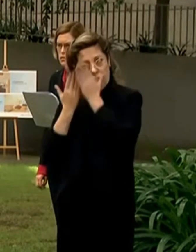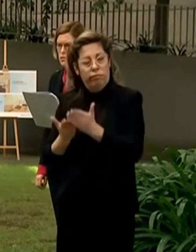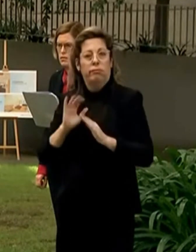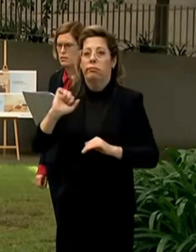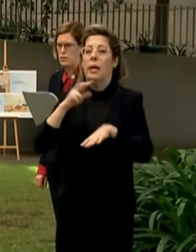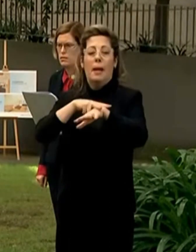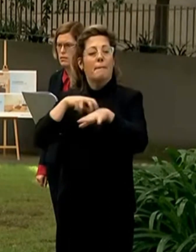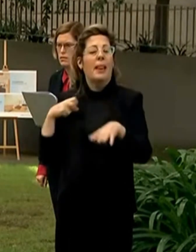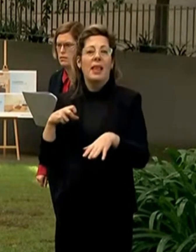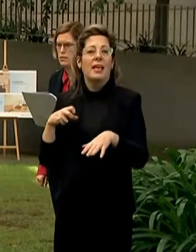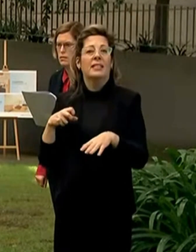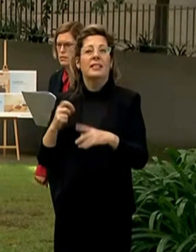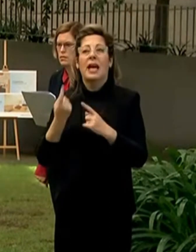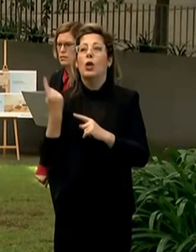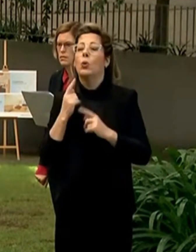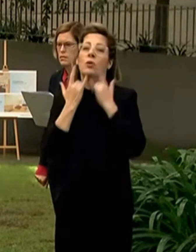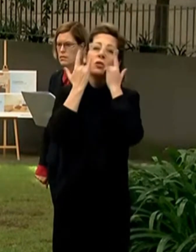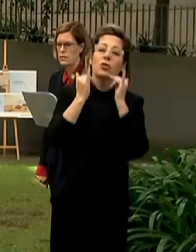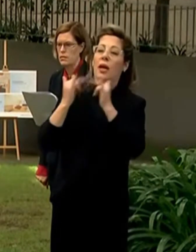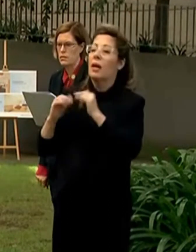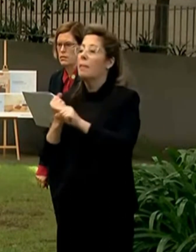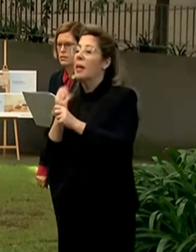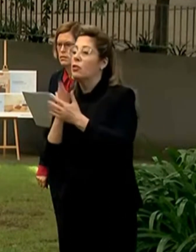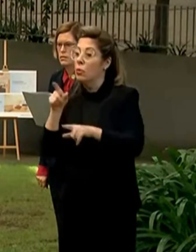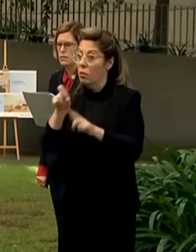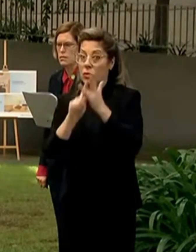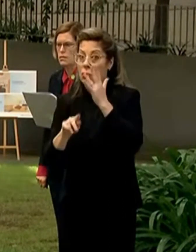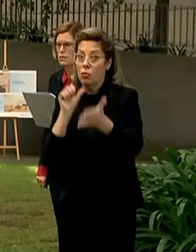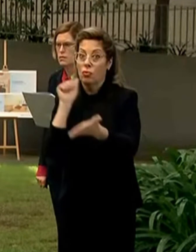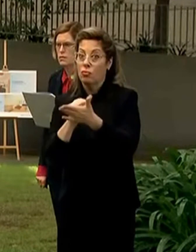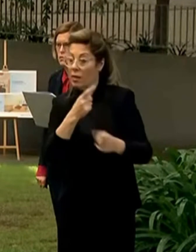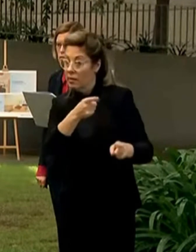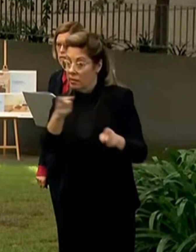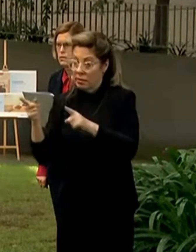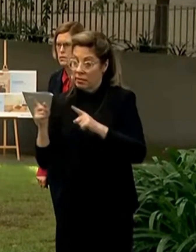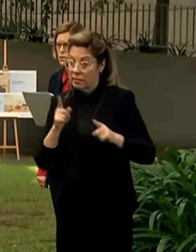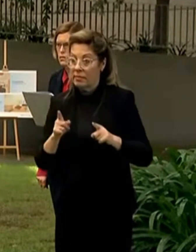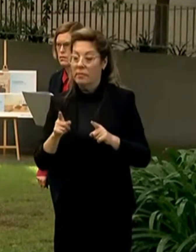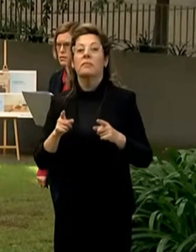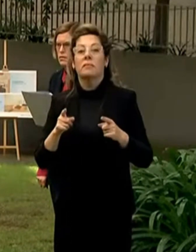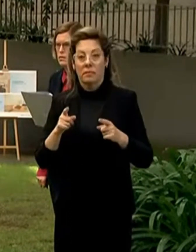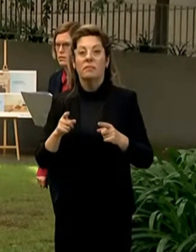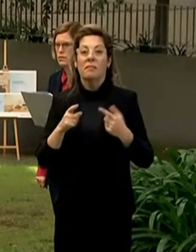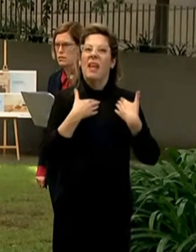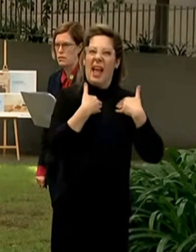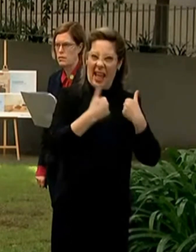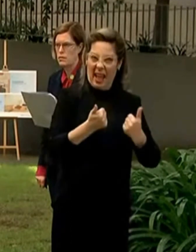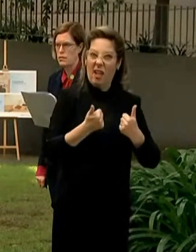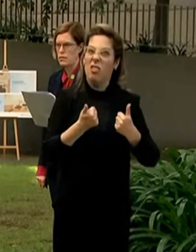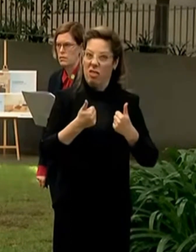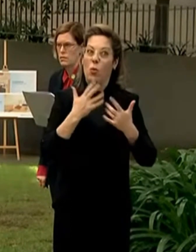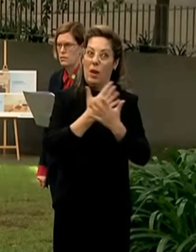our regulators for stepping up on that compliance, making sure people are doing the right thing, and help themselves often check up on cases to make